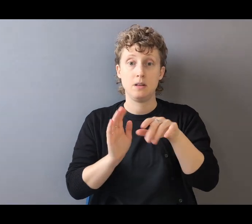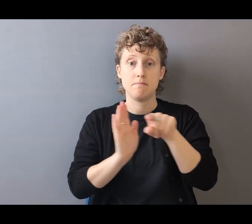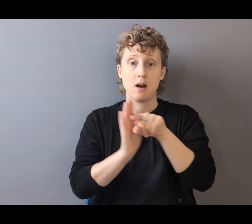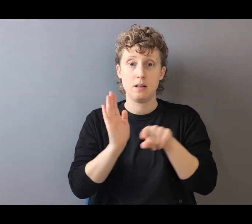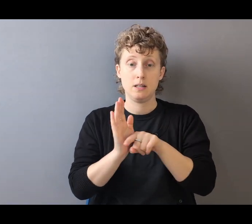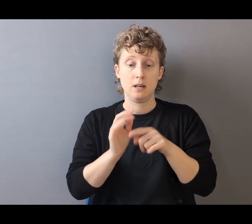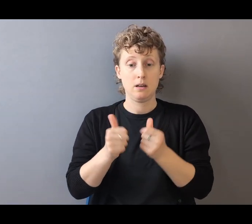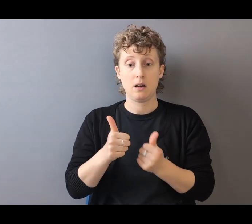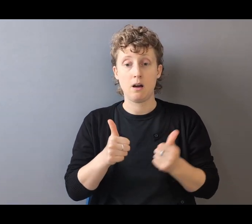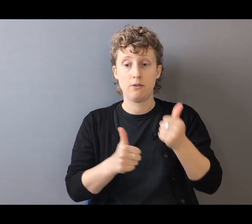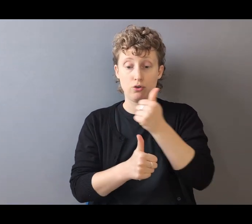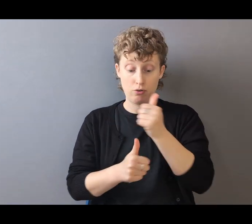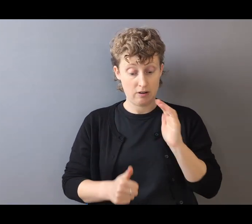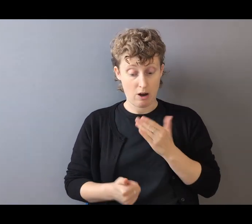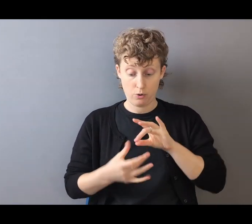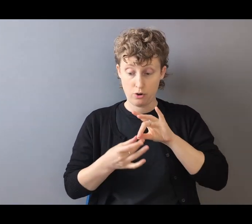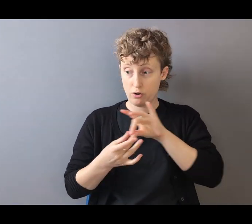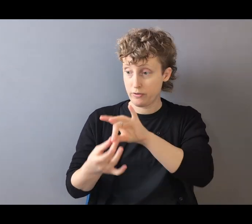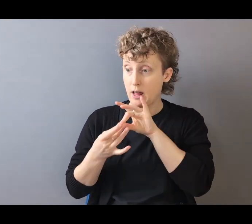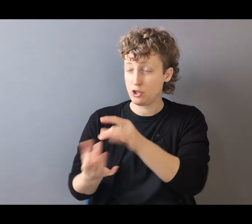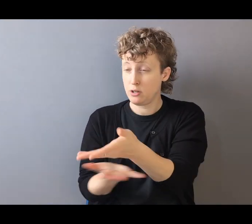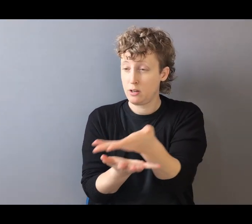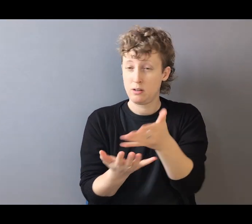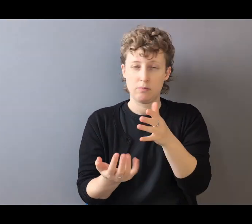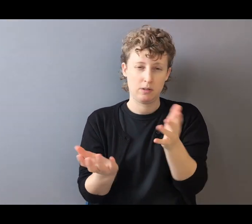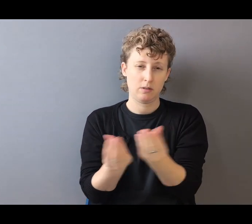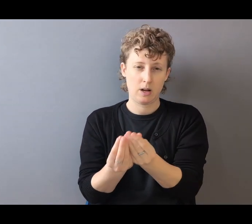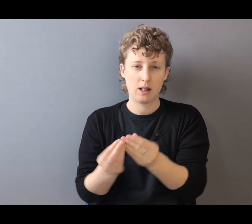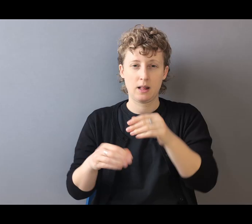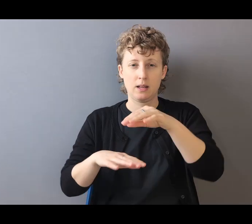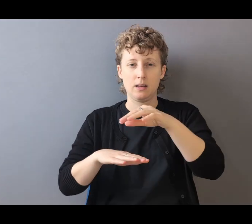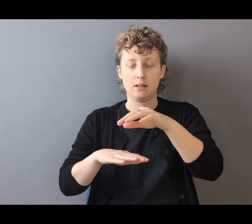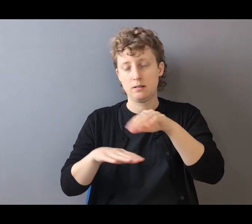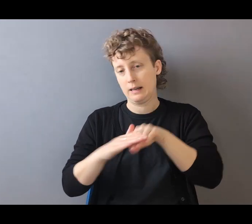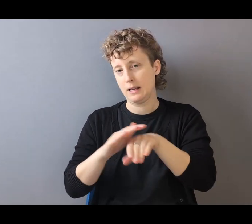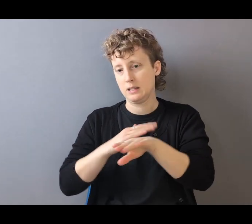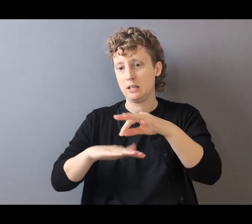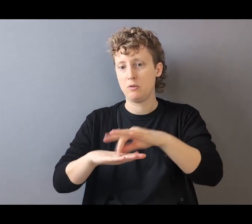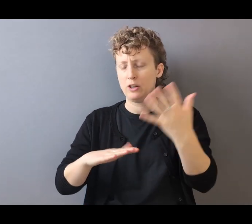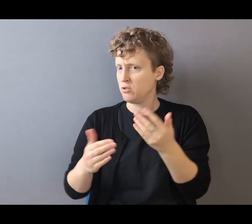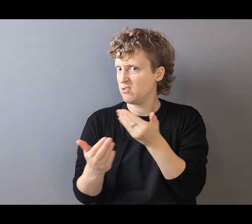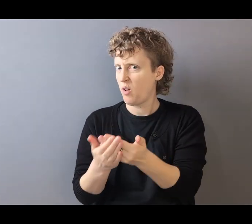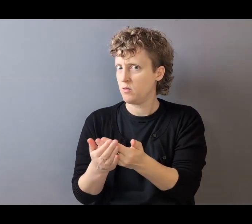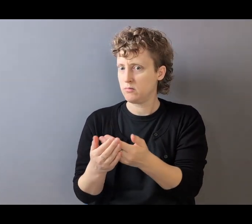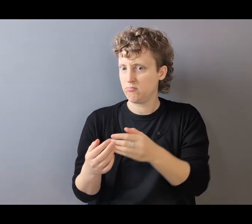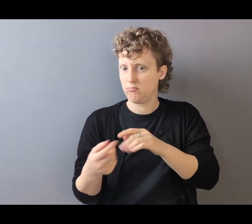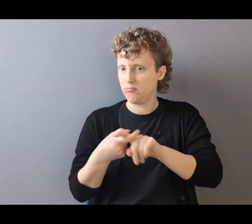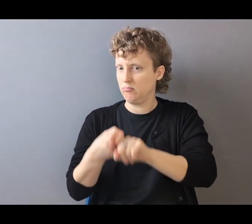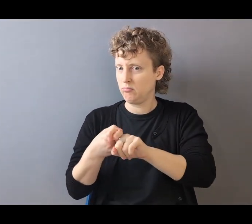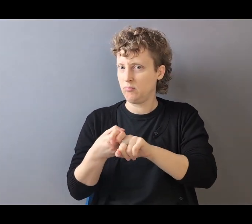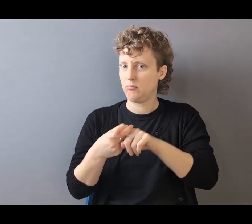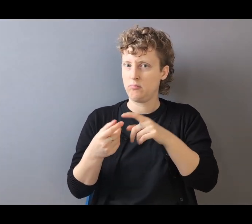relationship that we have with accessibility professionals is quite, I would say, close, because accessibility is something that's really